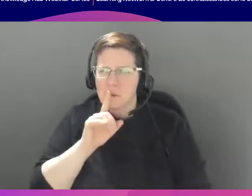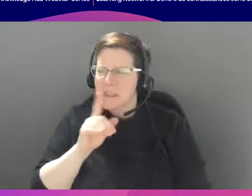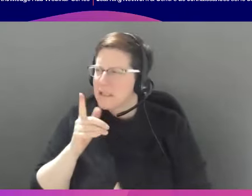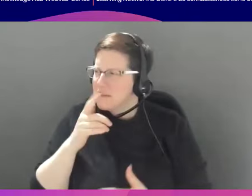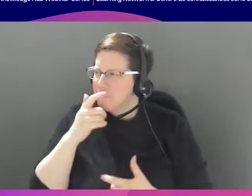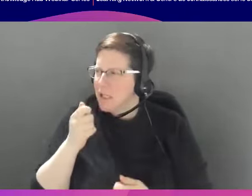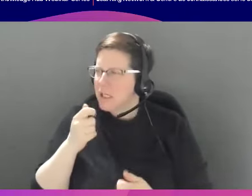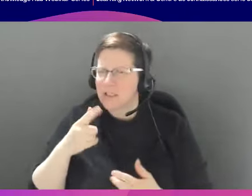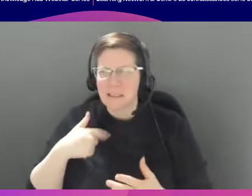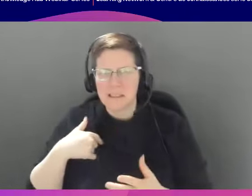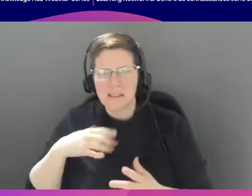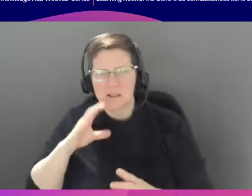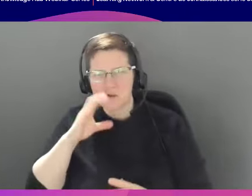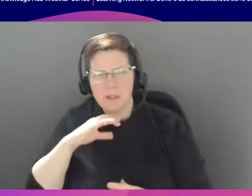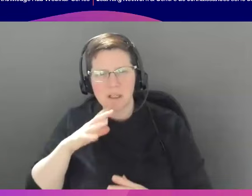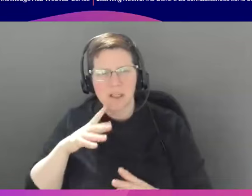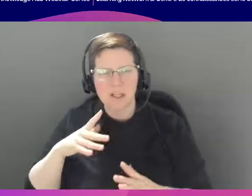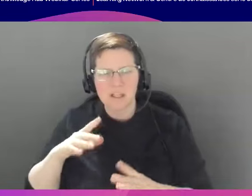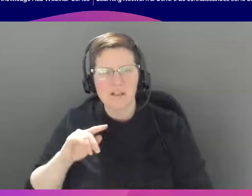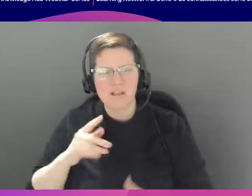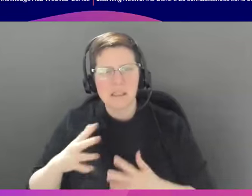tension with the femcel community.